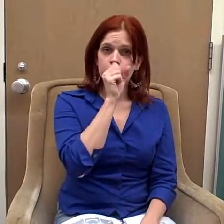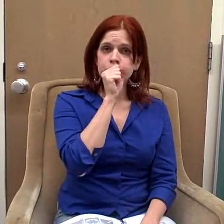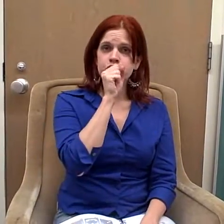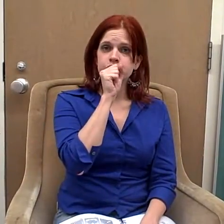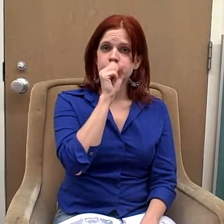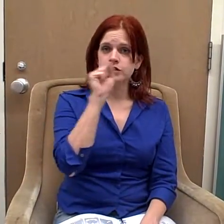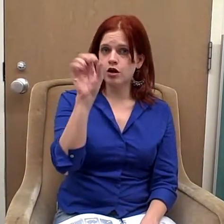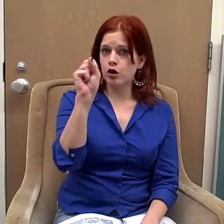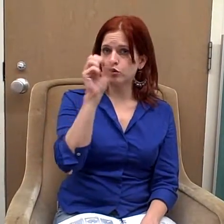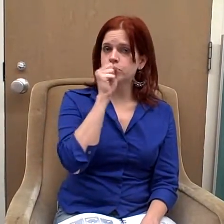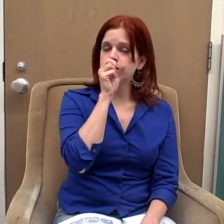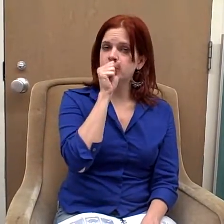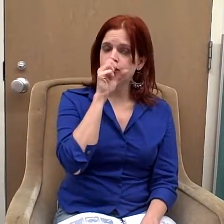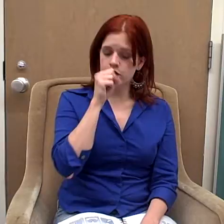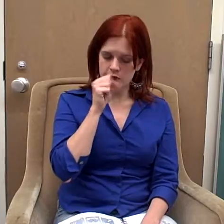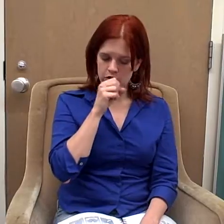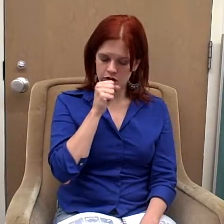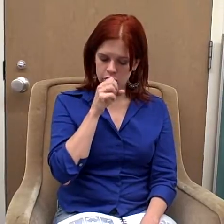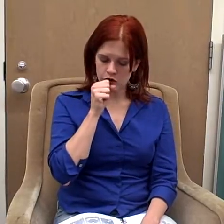Orange, an O squeezing in front of your mouth. Orange.